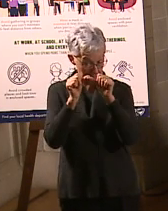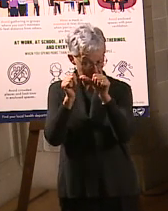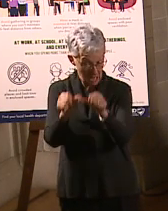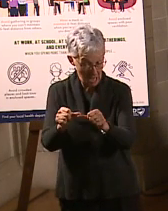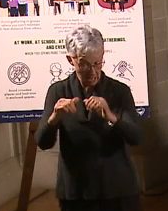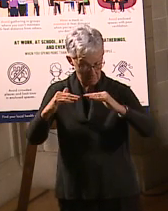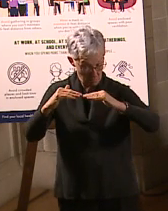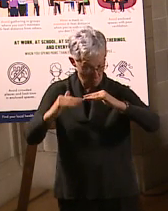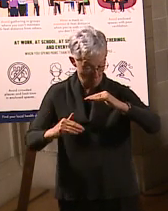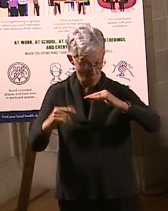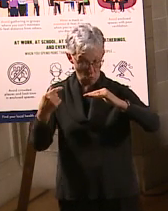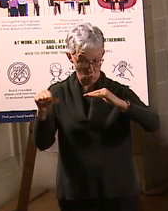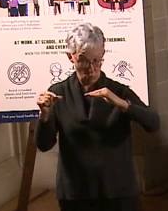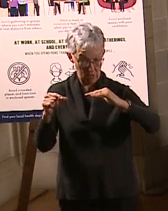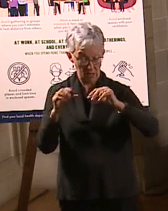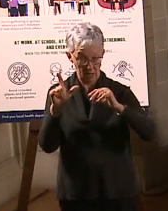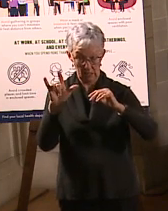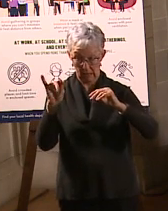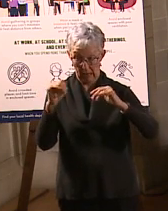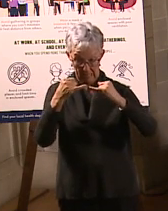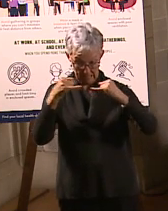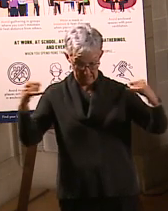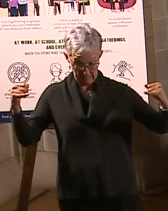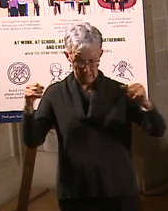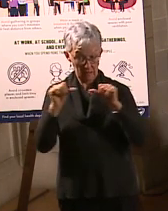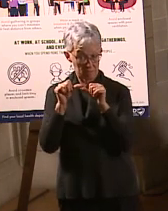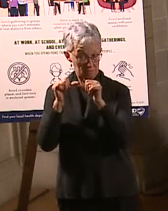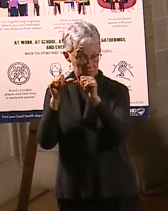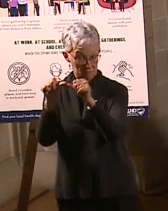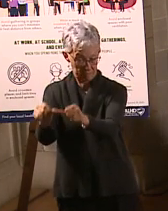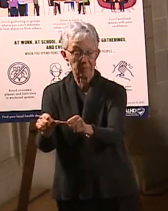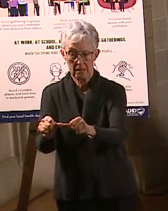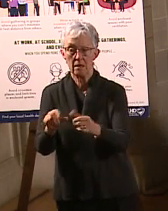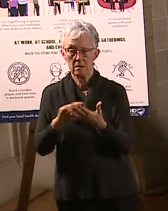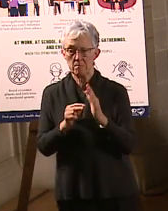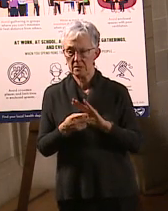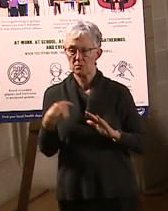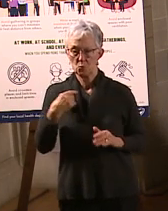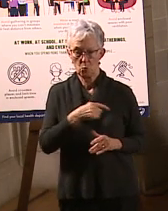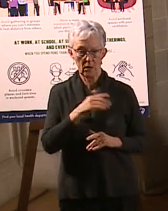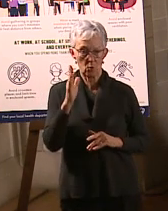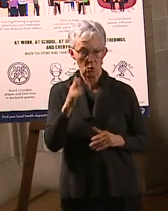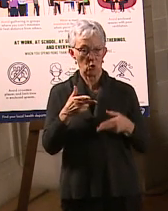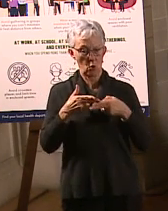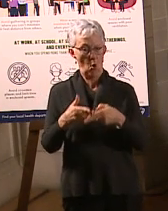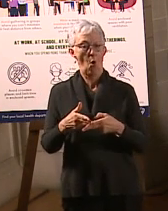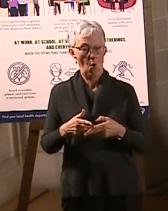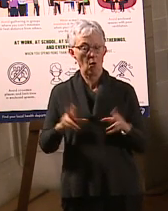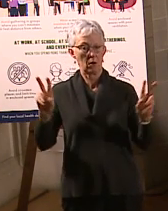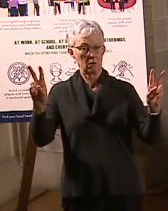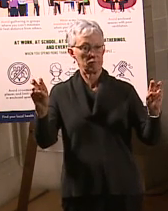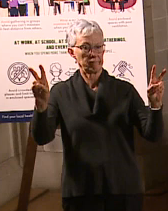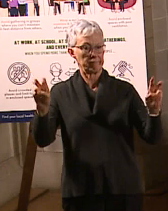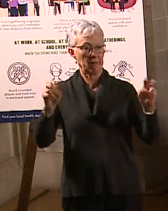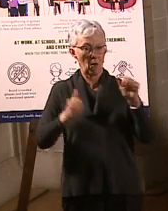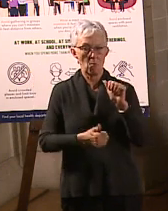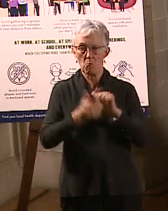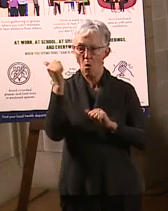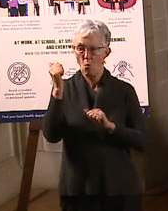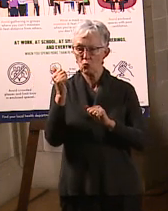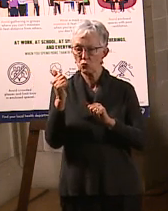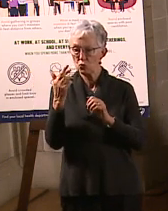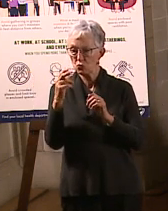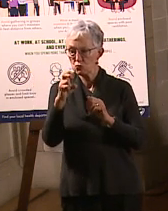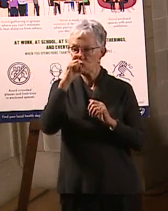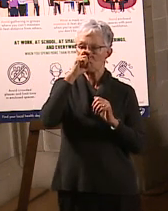average stays there, we will drop down into the green category, which basically means that most of the restrictions are really off. The only thing that's going to